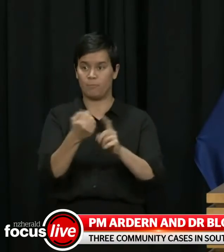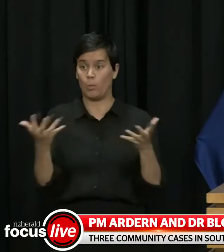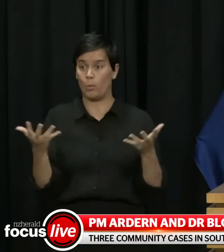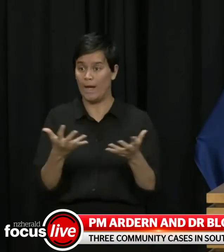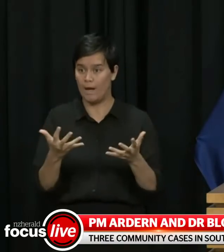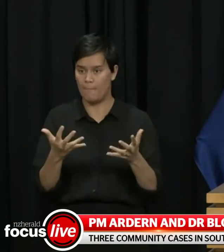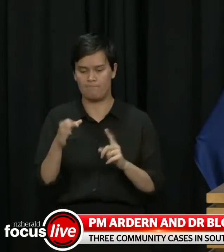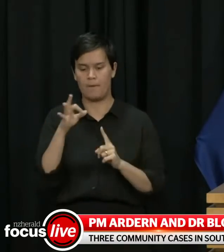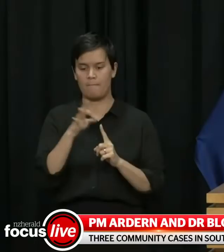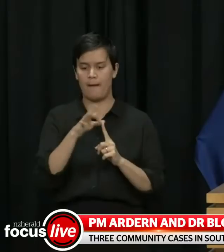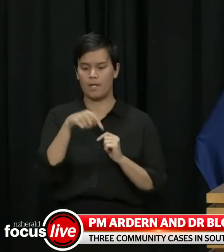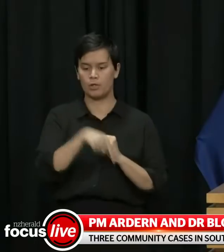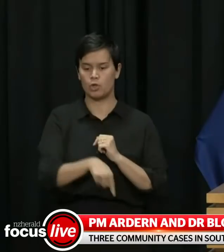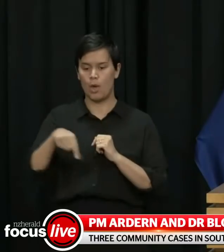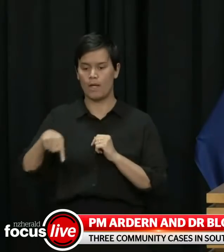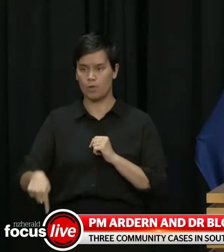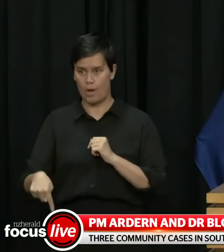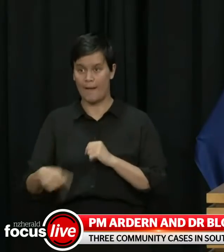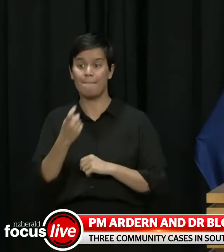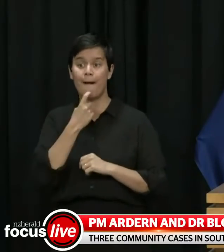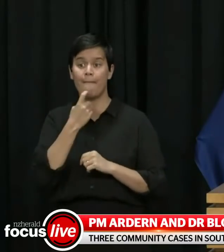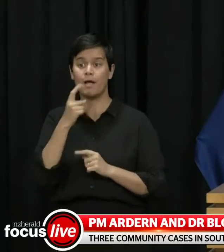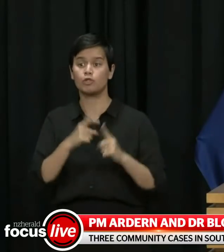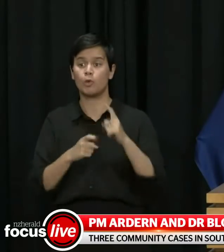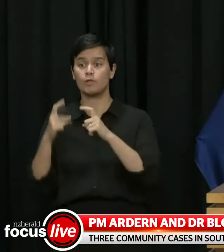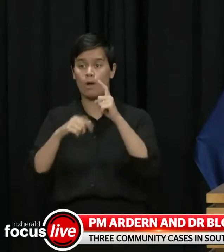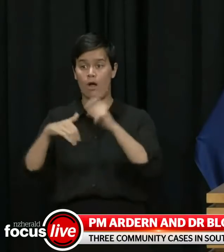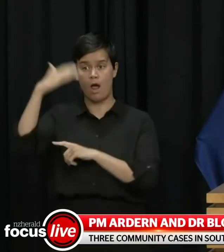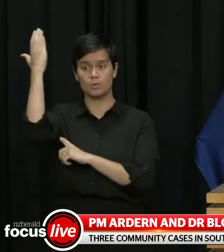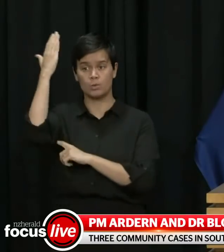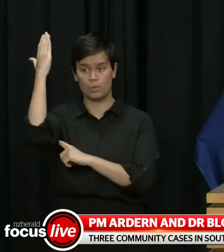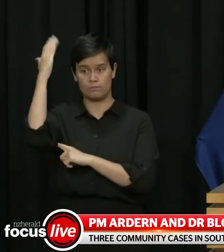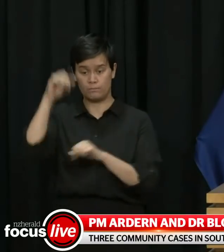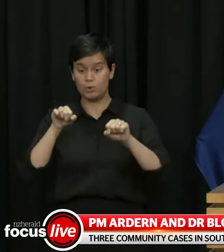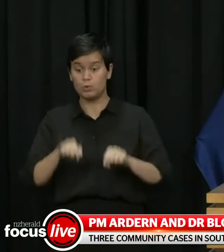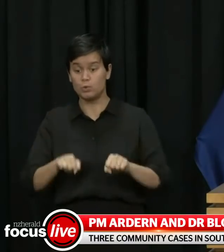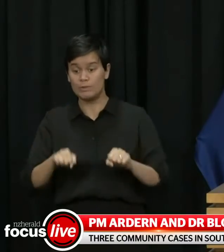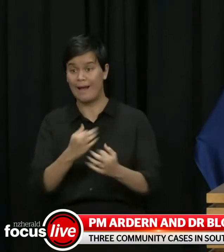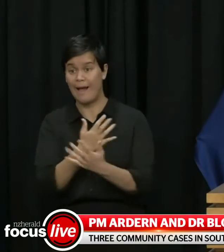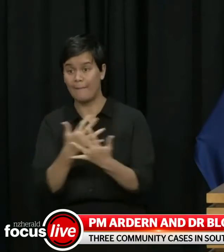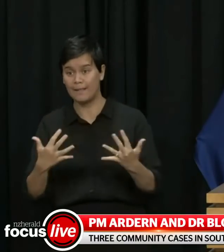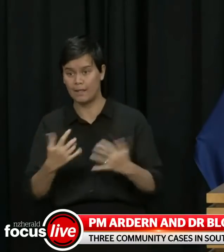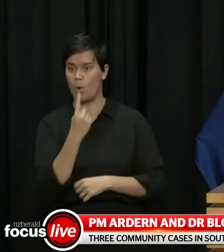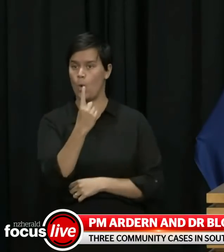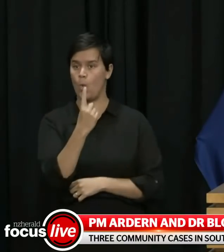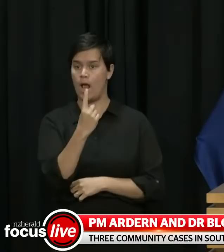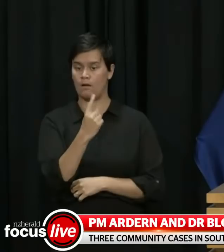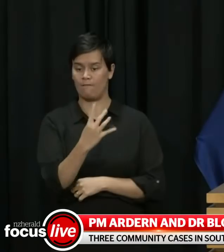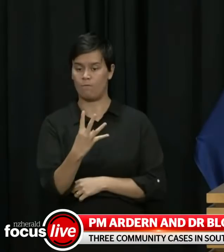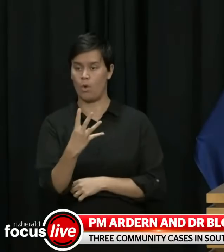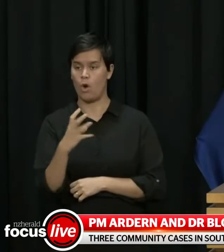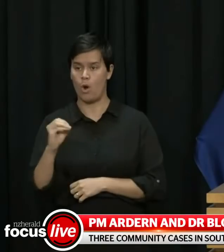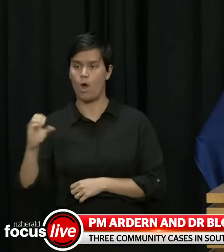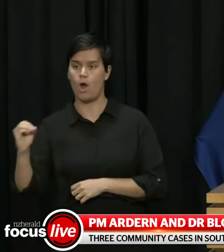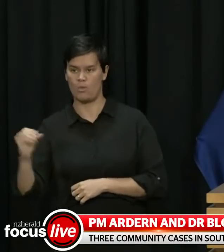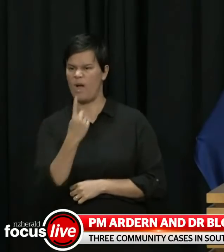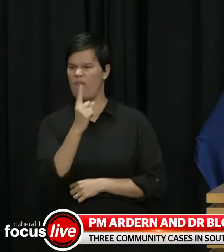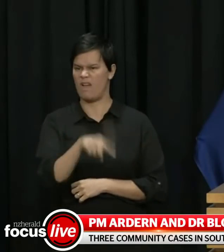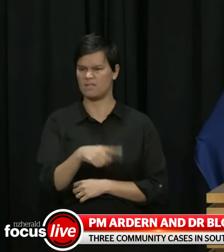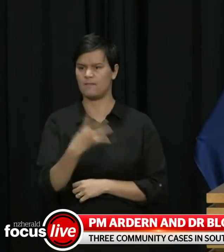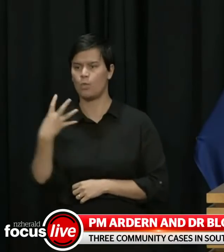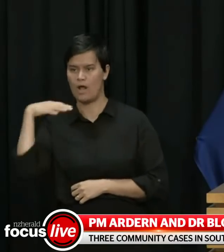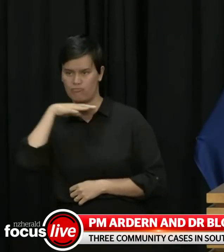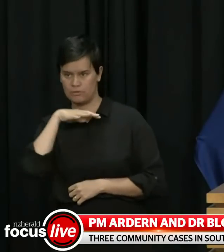student. There are around 1,400 students at the school, and it will be closed Monday and Tuesdays. The